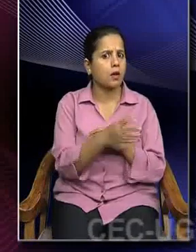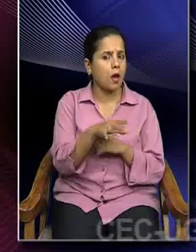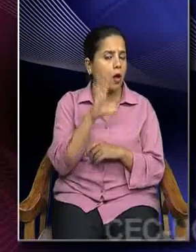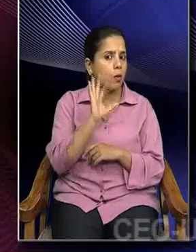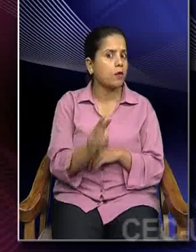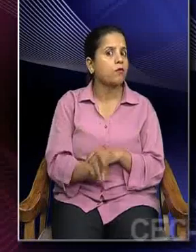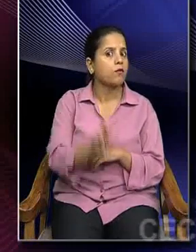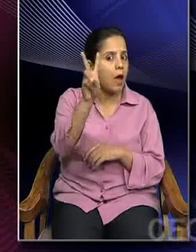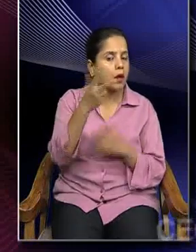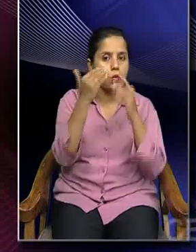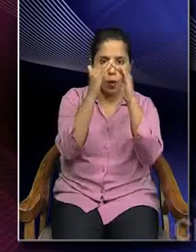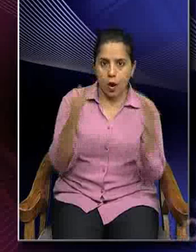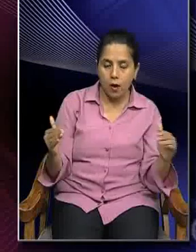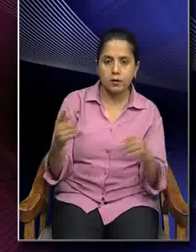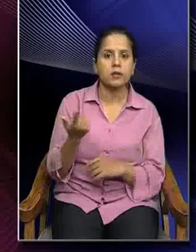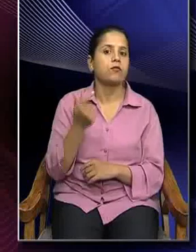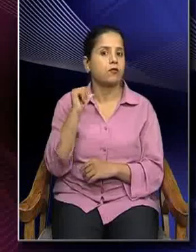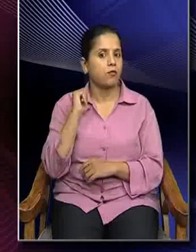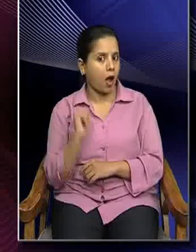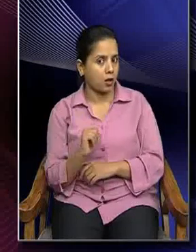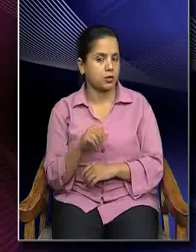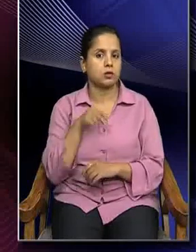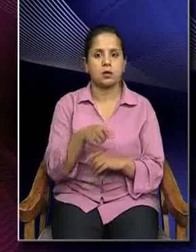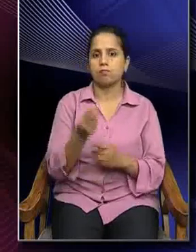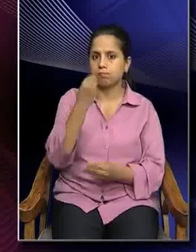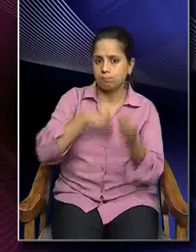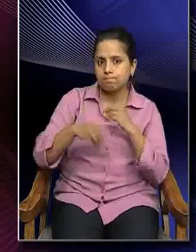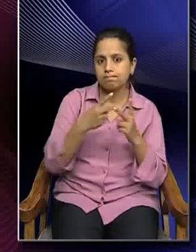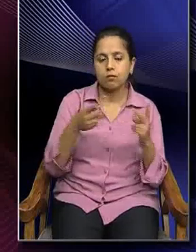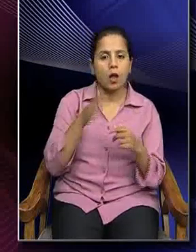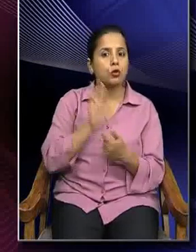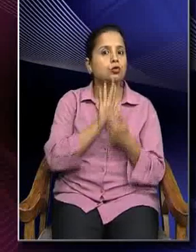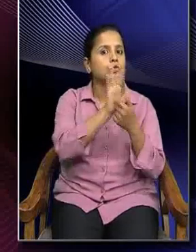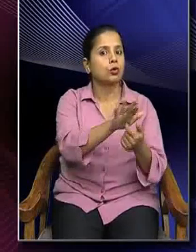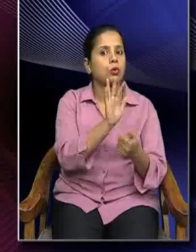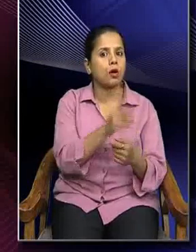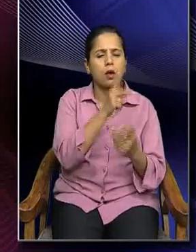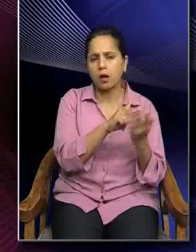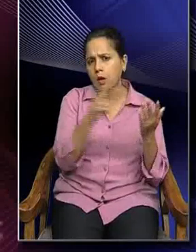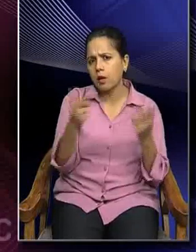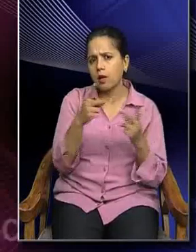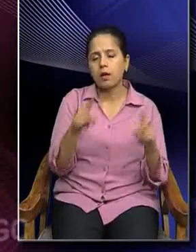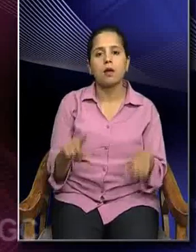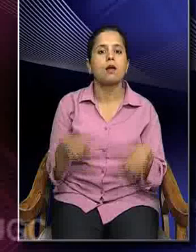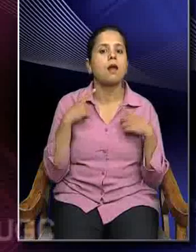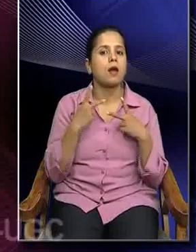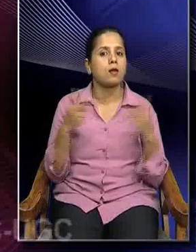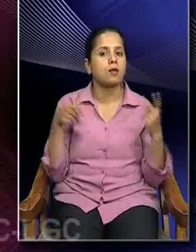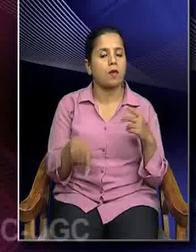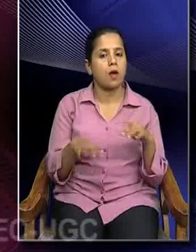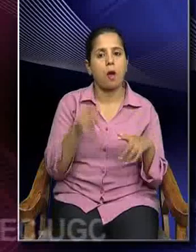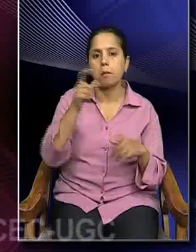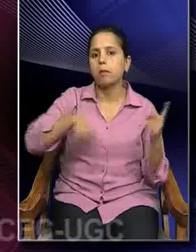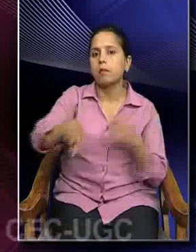like housing, fashion, diet. So, they represent the apparatus of life or